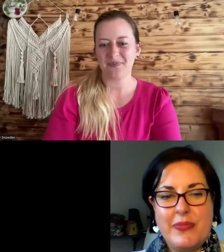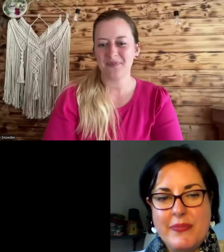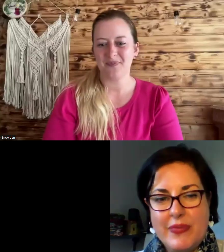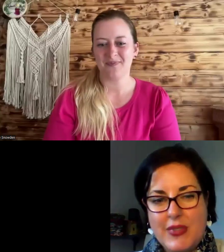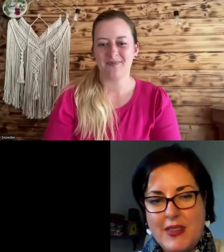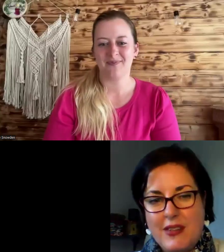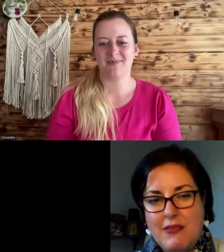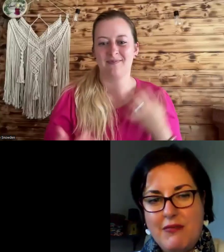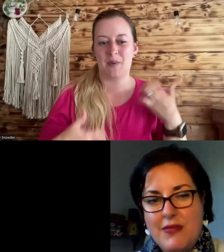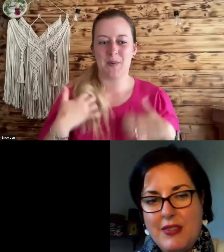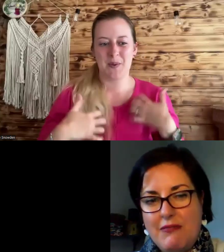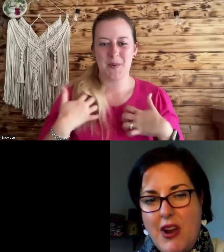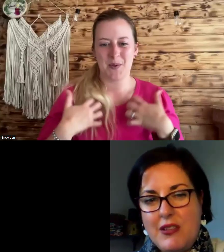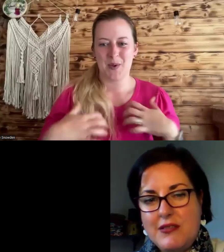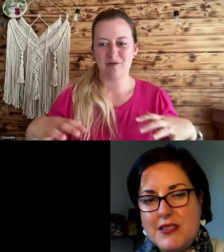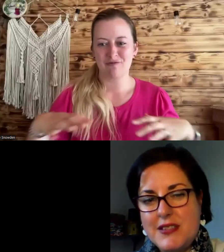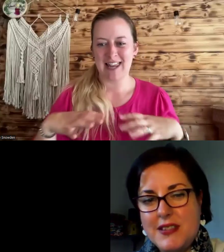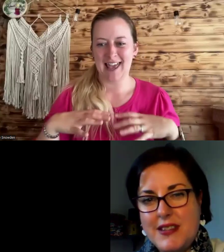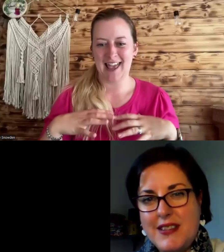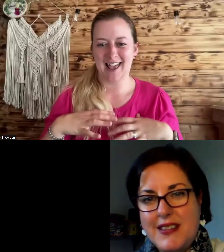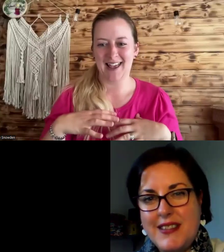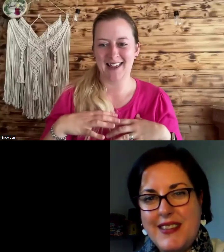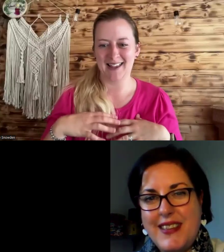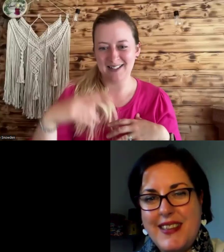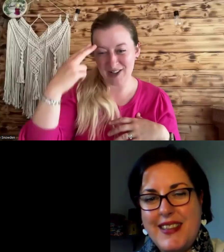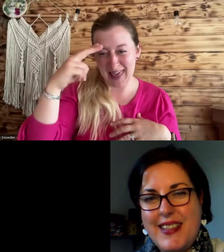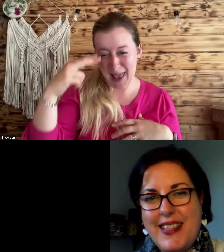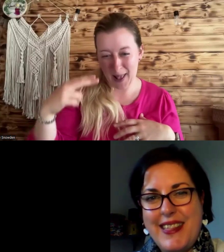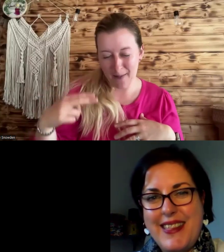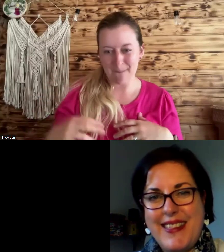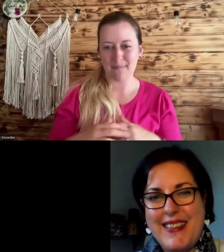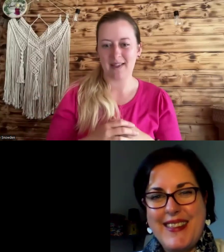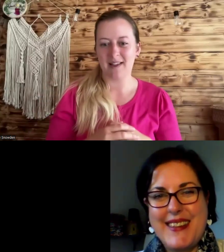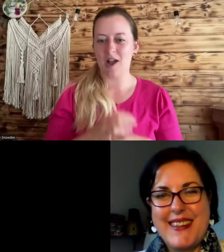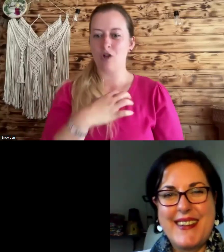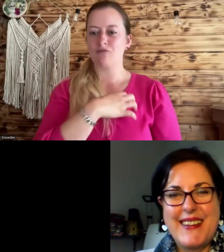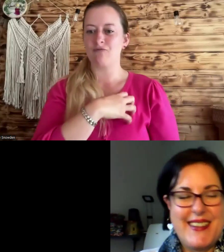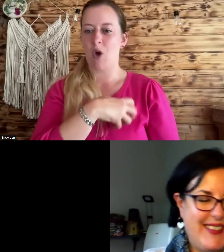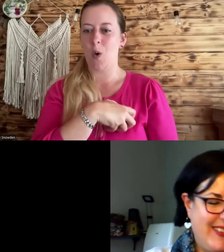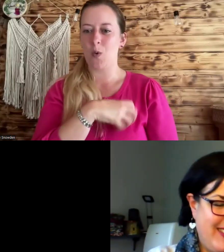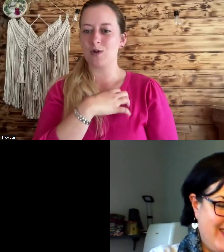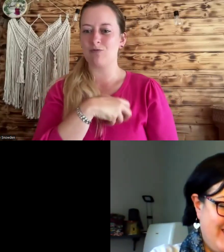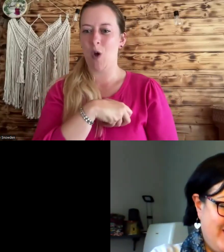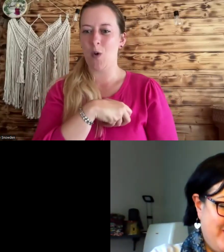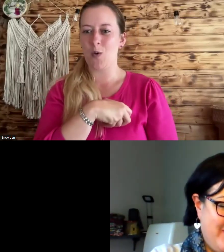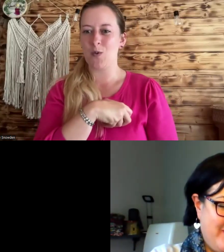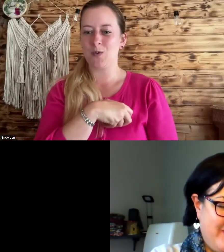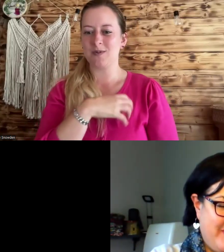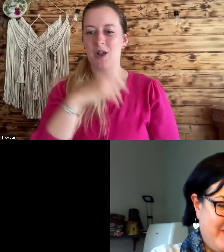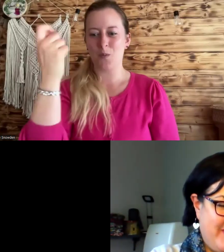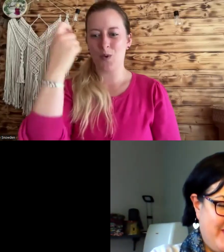Go. Okay. We've got Rose for a Kananga. Okay, well done, Rose.